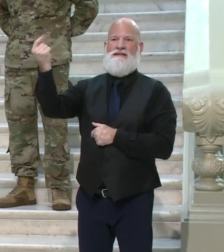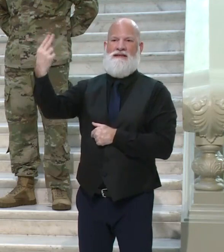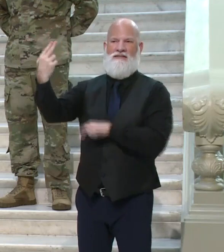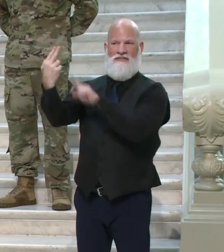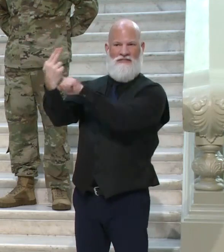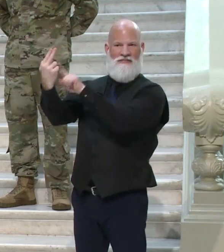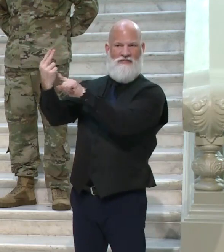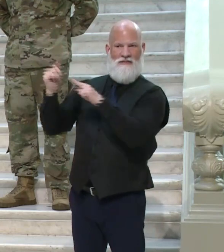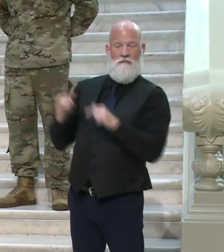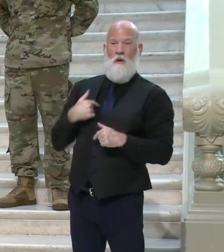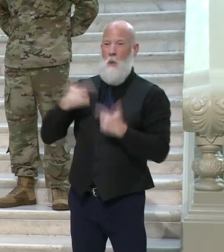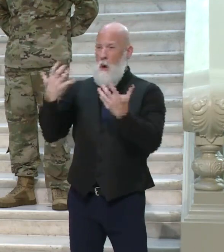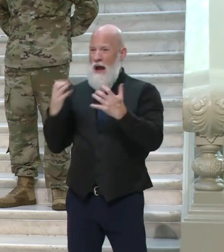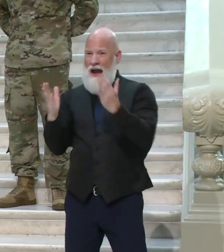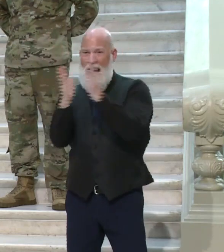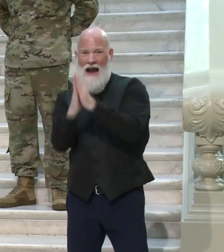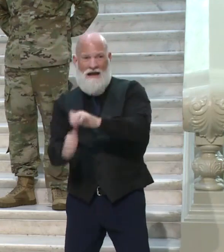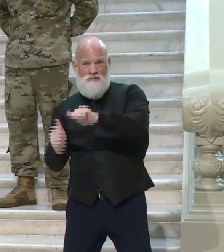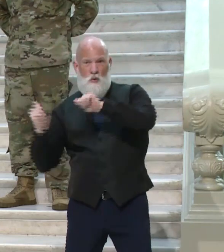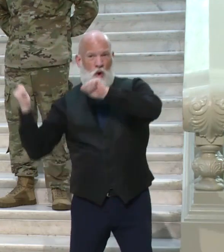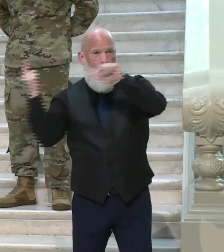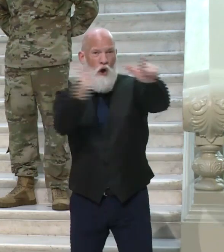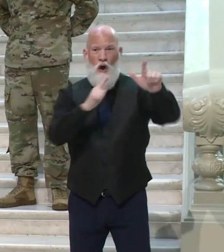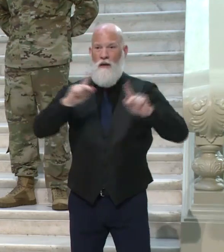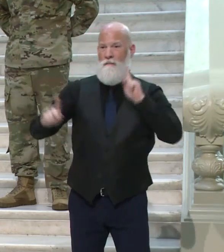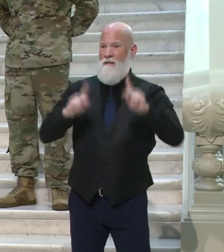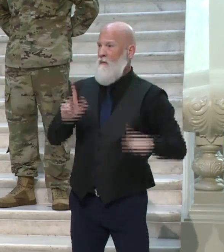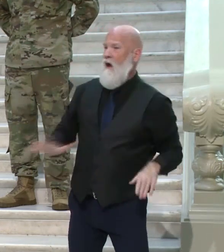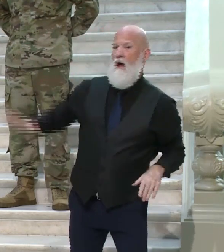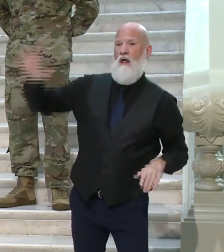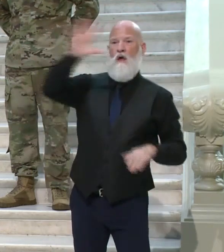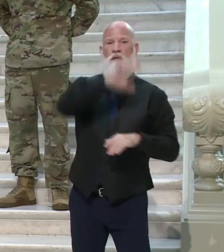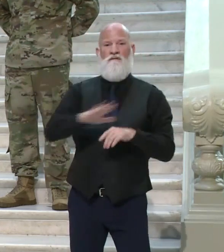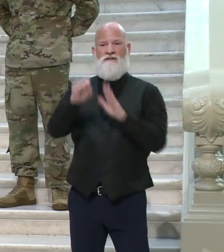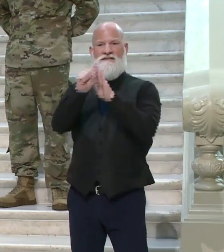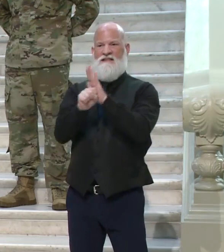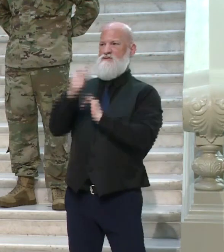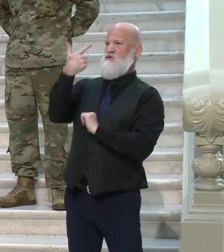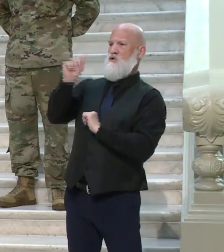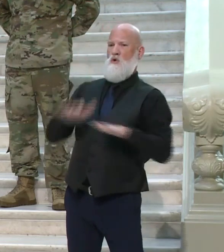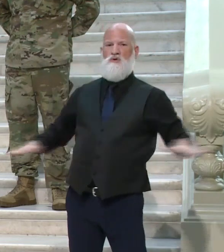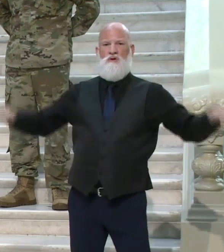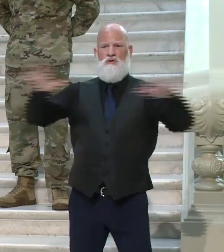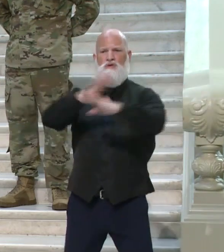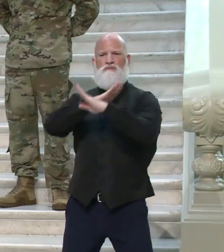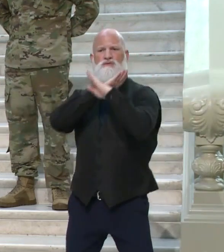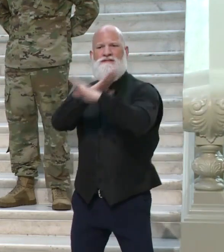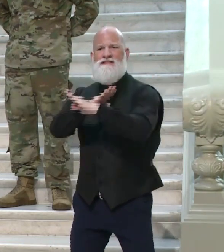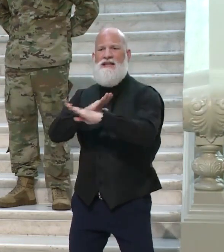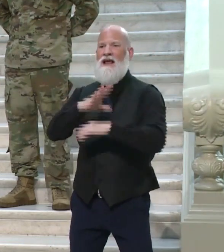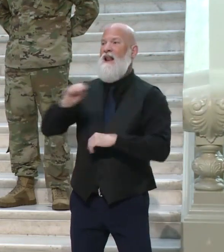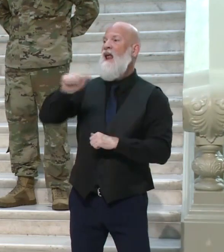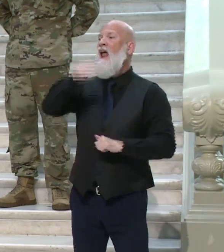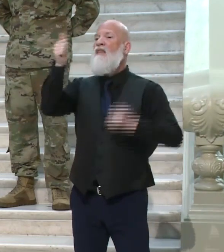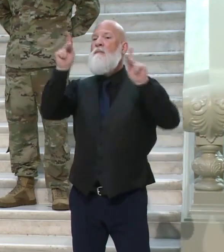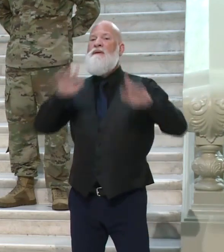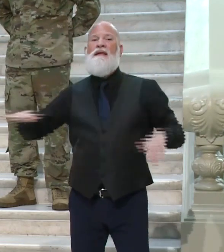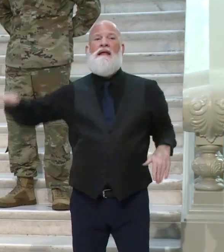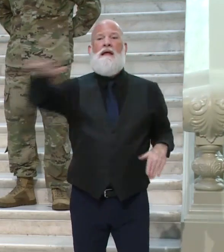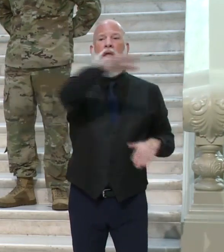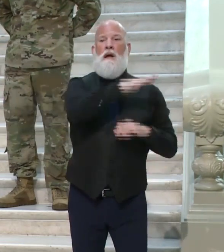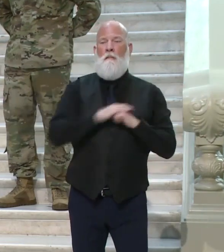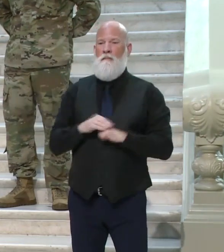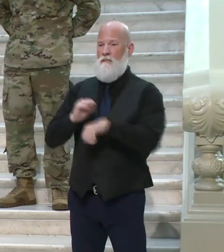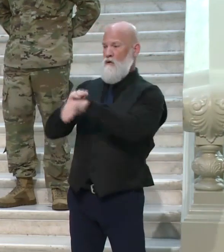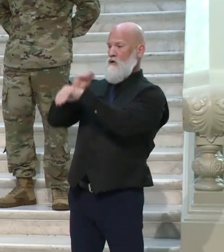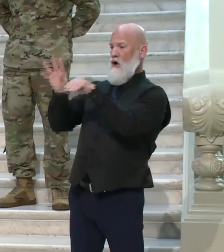to help us double down on protecting our fellow vulnerable citizens. As you know, this disease has a